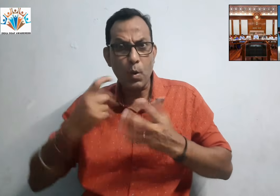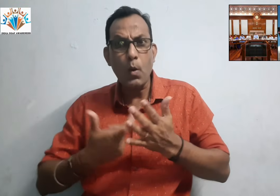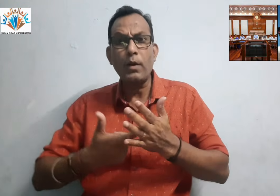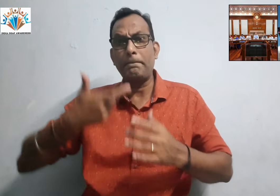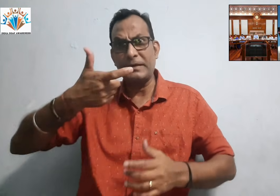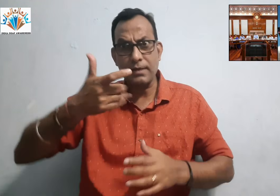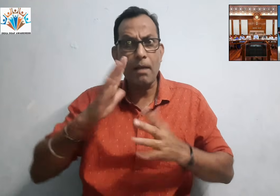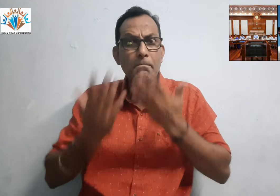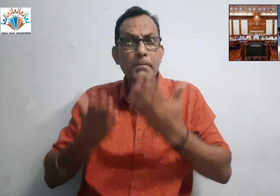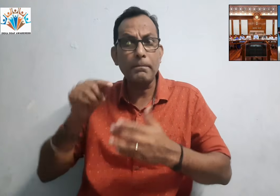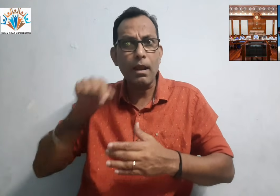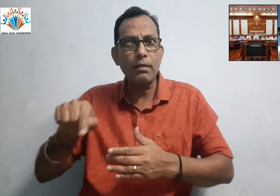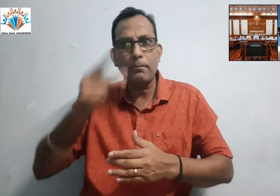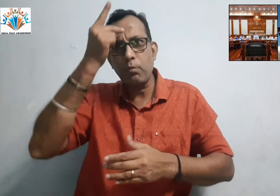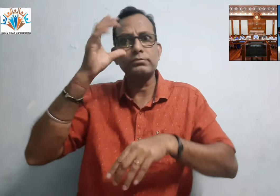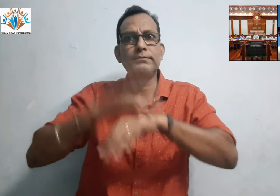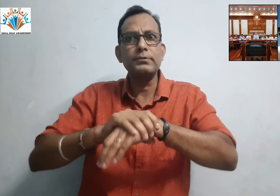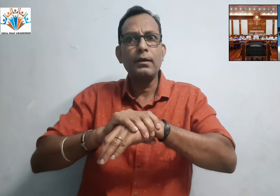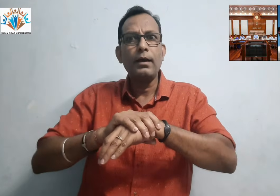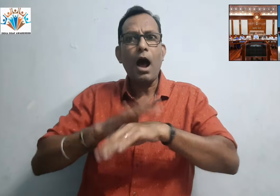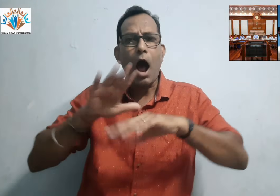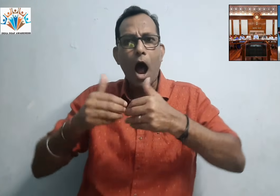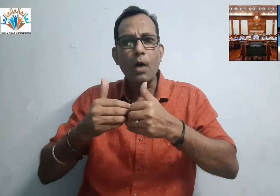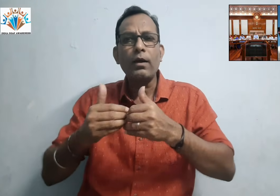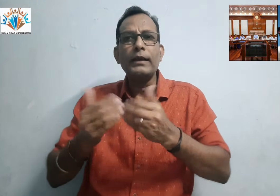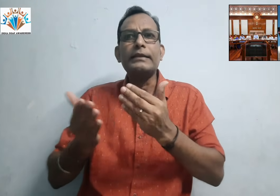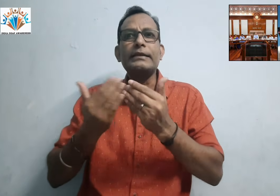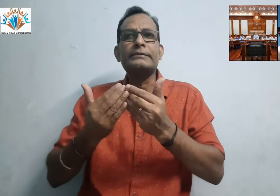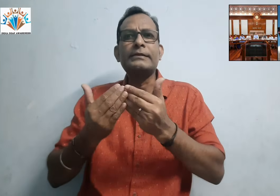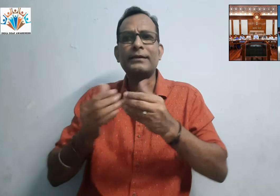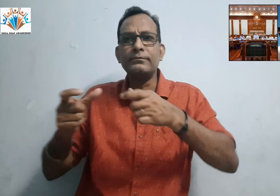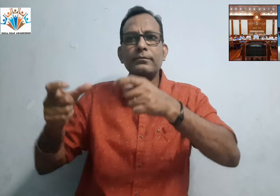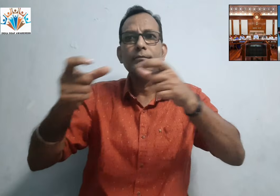or stop maybe and the old how is he?